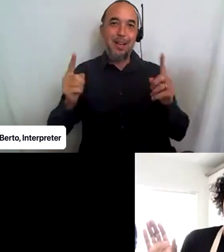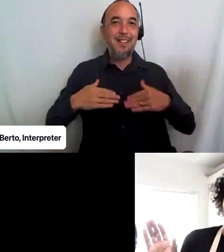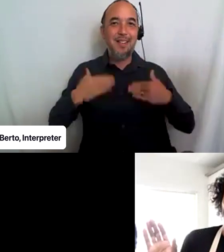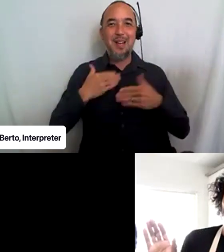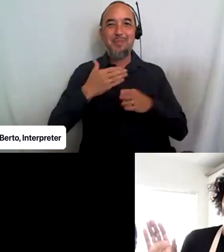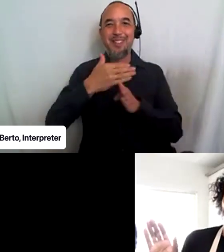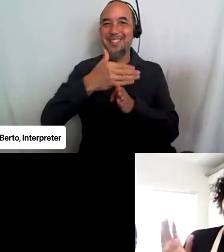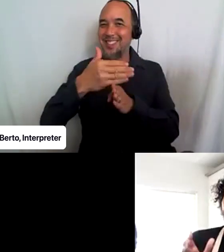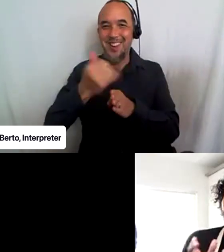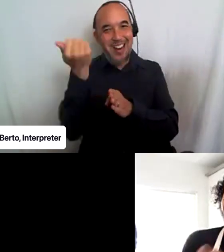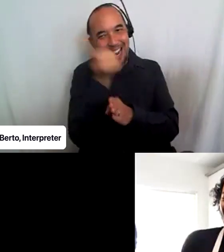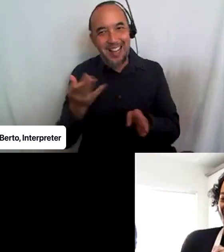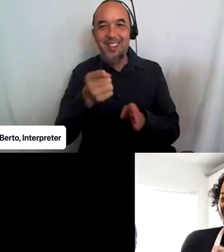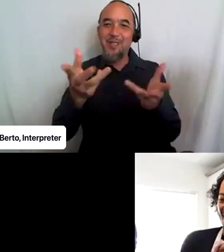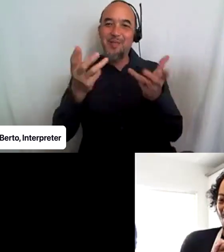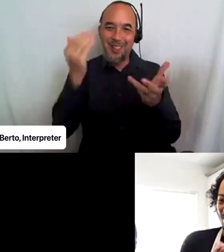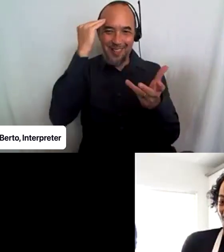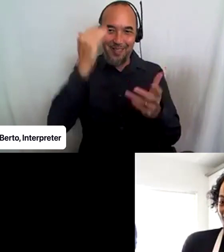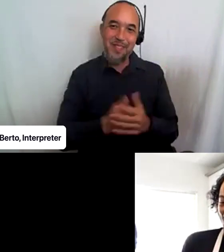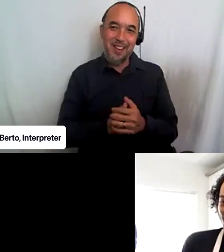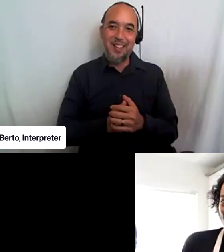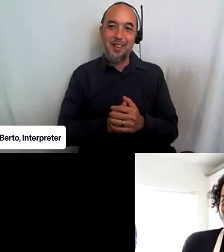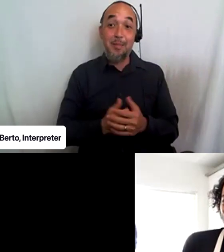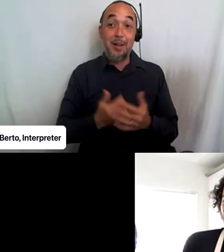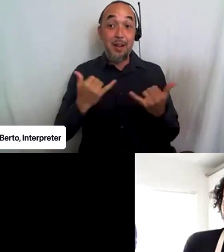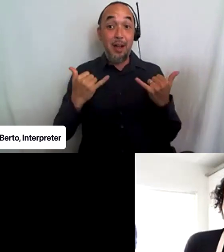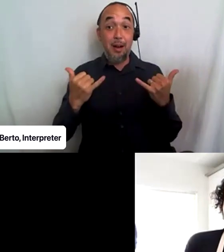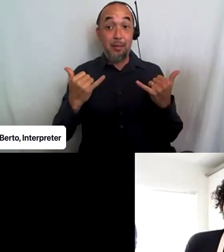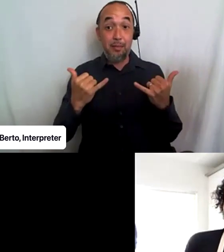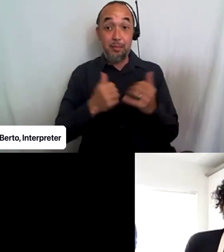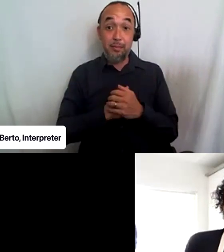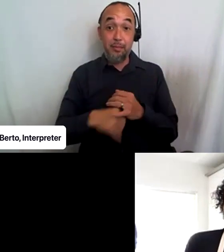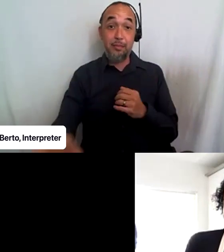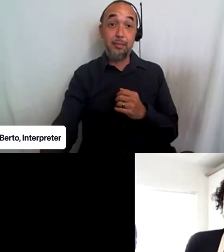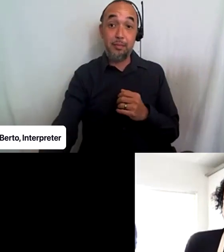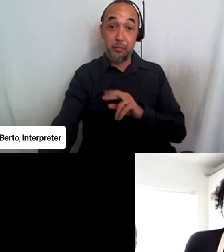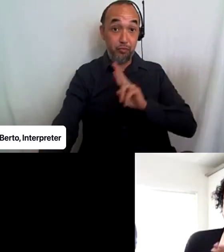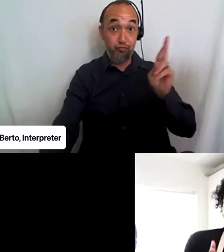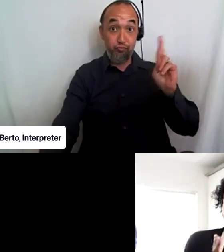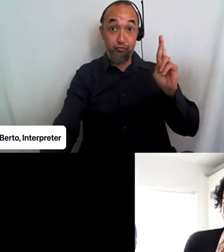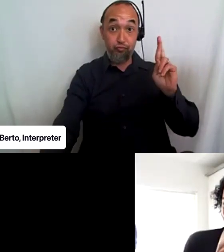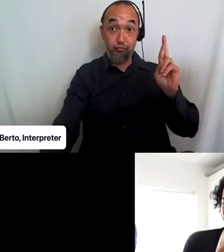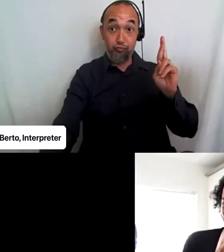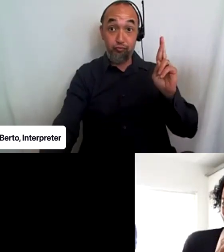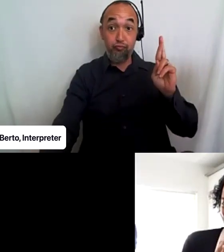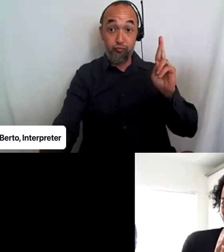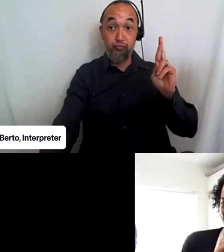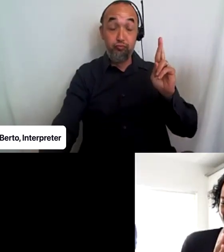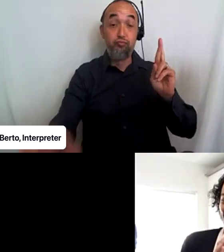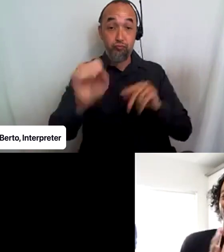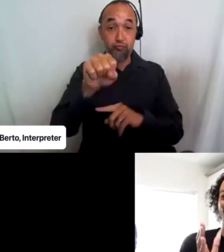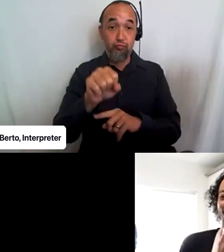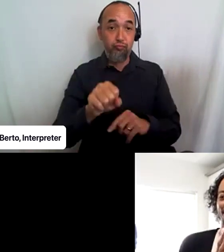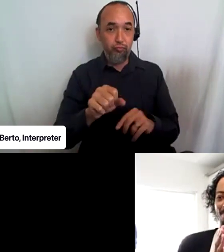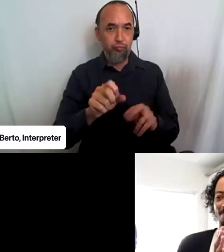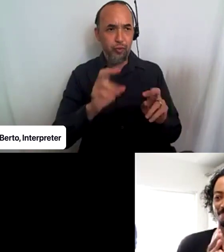might want to know. Okay. Without further ado, are we ready to get going? I think we are ready to get going. And